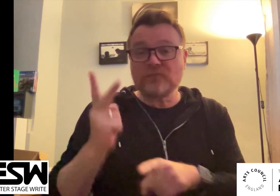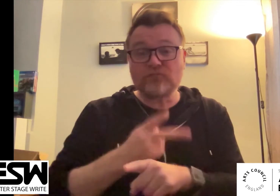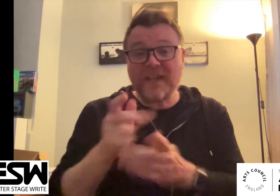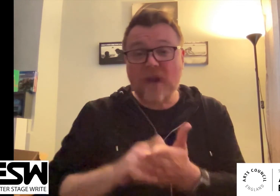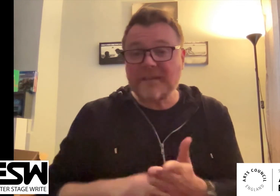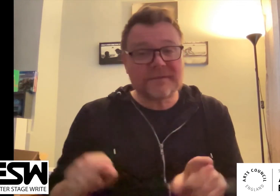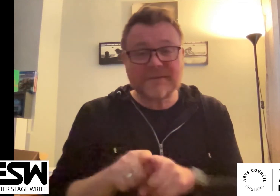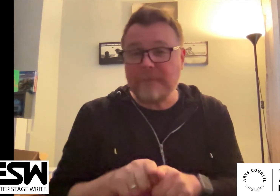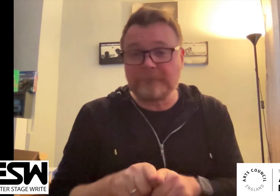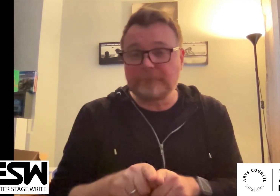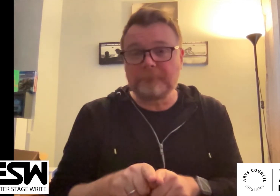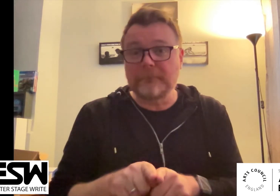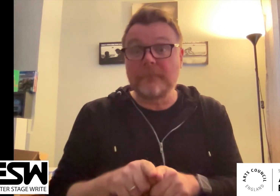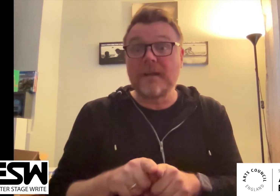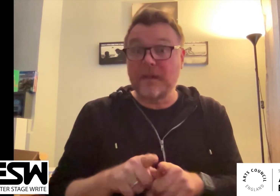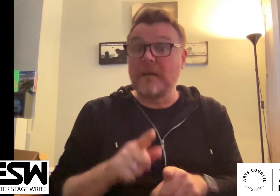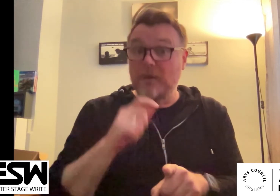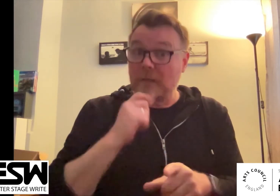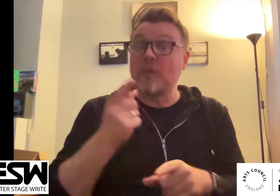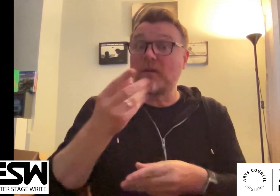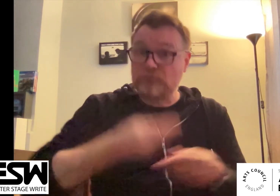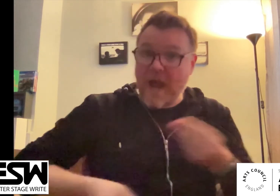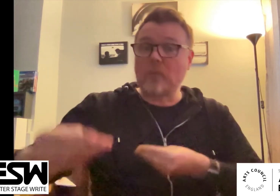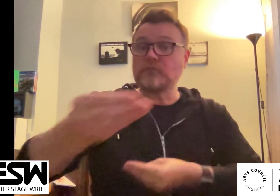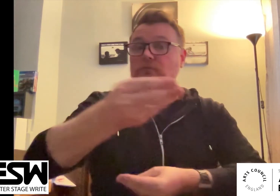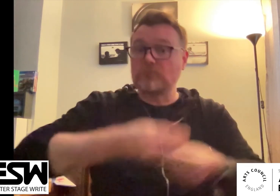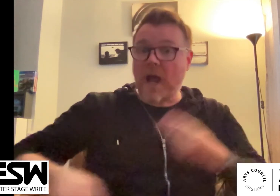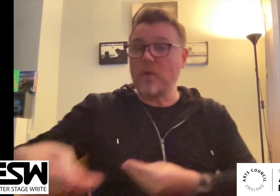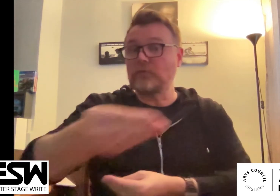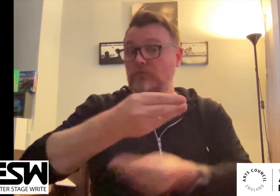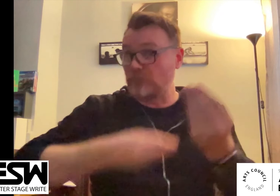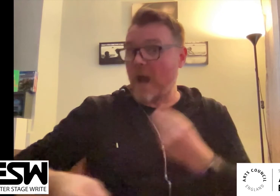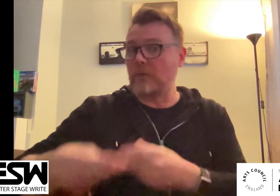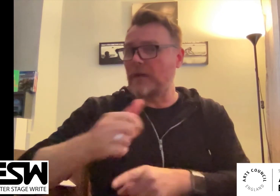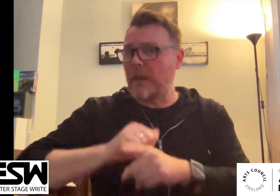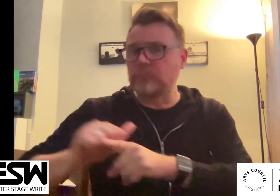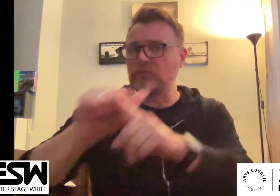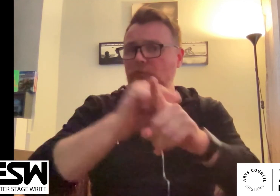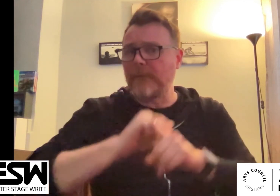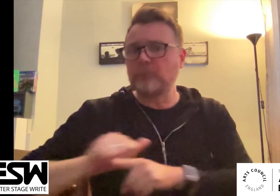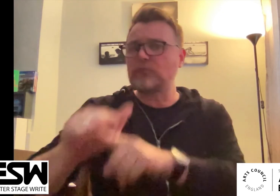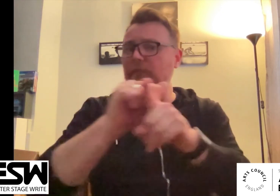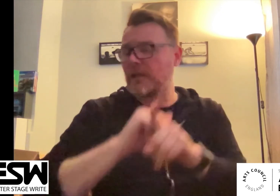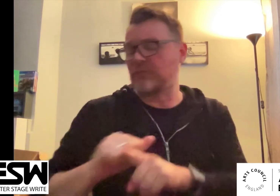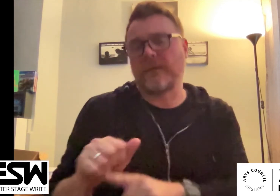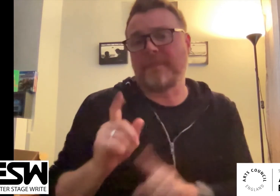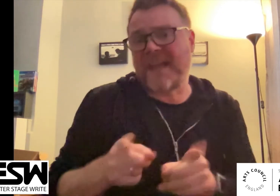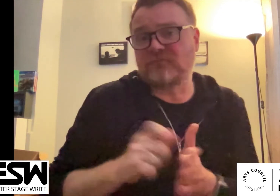is rewriting, and it's the same process. So you will get notes, you will rewrite, and then you will get notes again, and it's a kind of